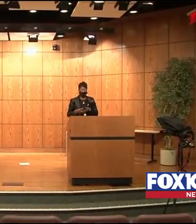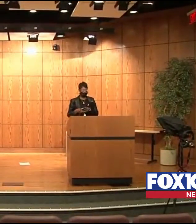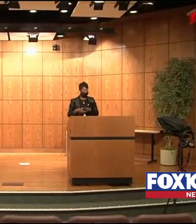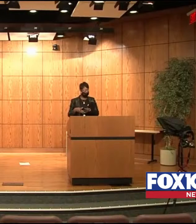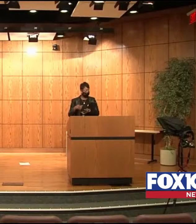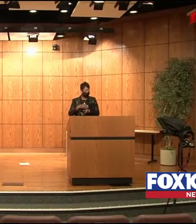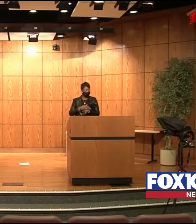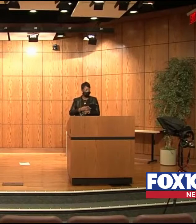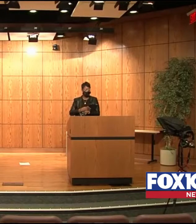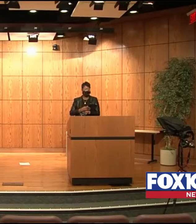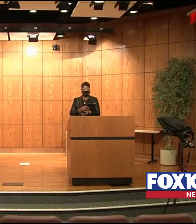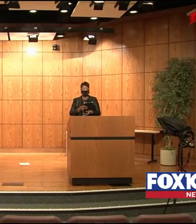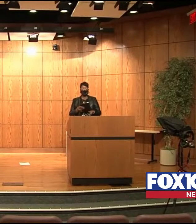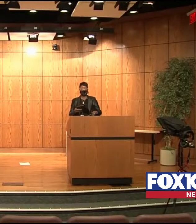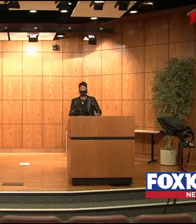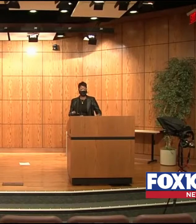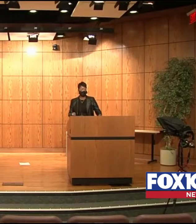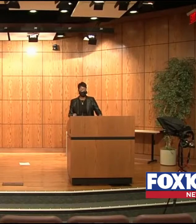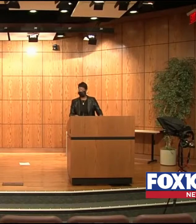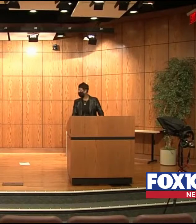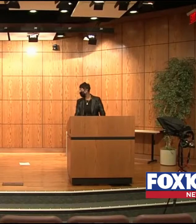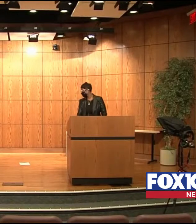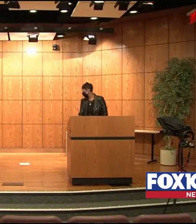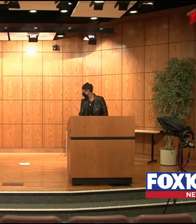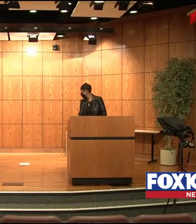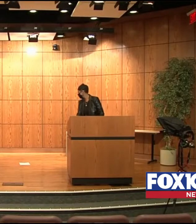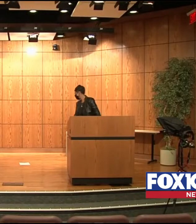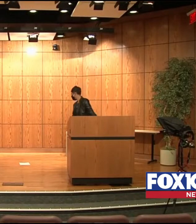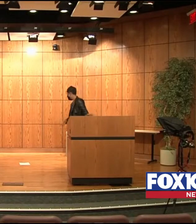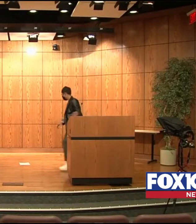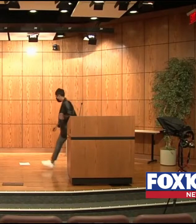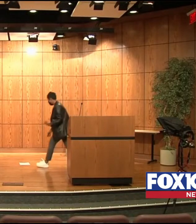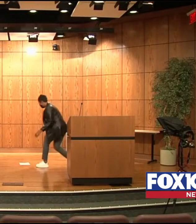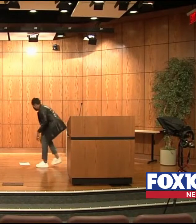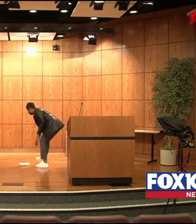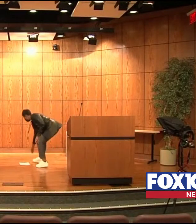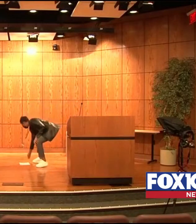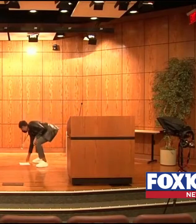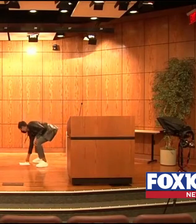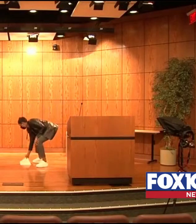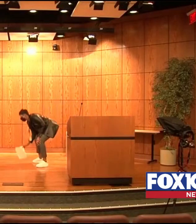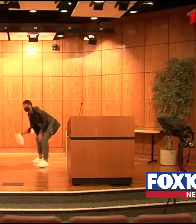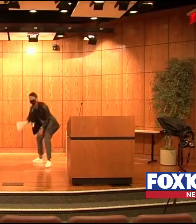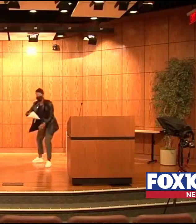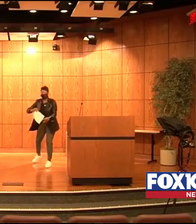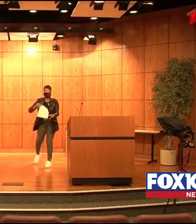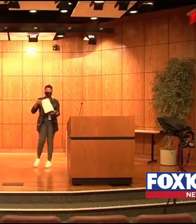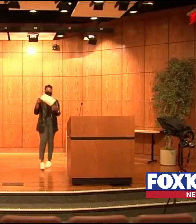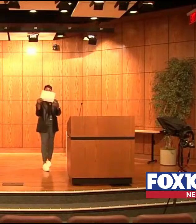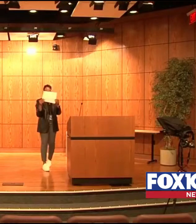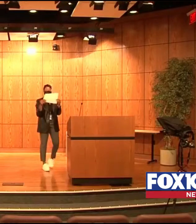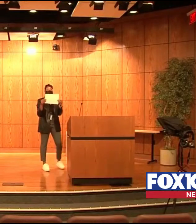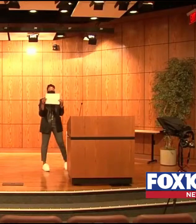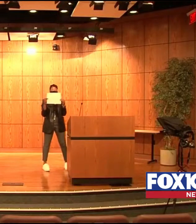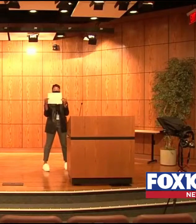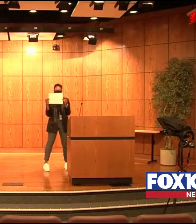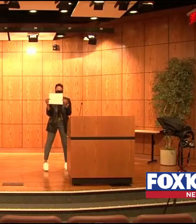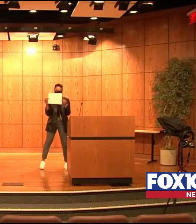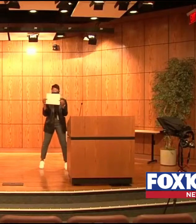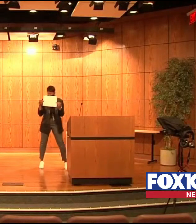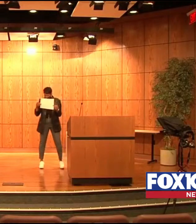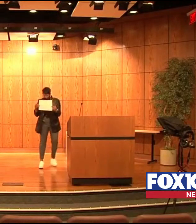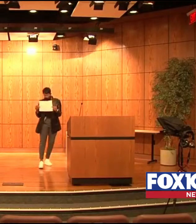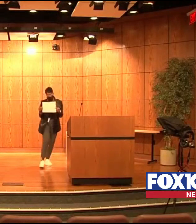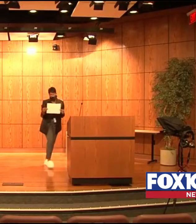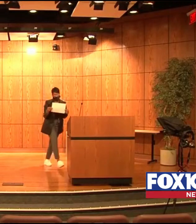you very much. You're good. Do you have a white piece of paper? Yep. I might need, so... Want me to hold it up? Yeah, that's right